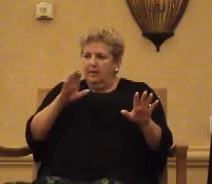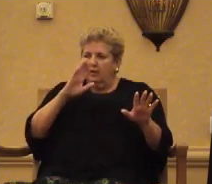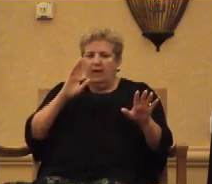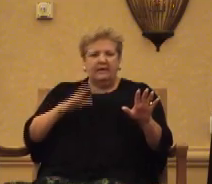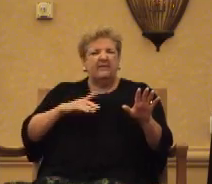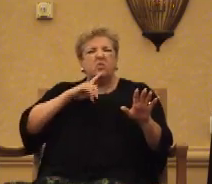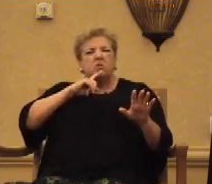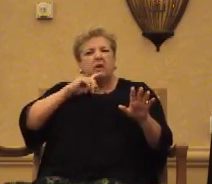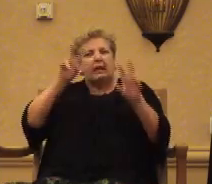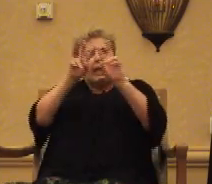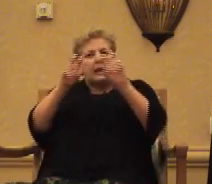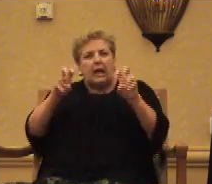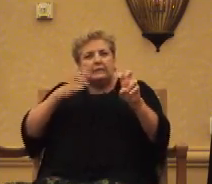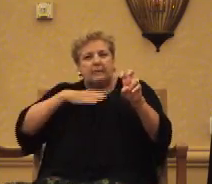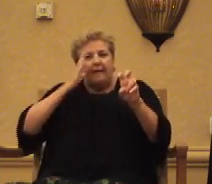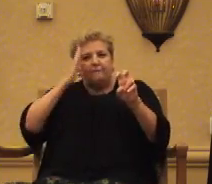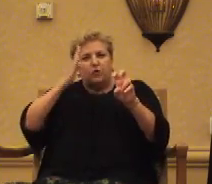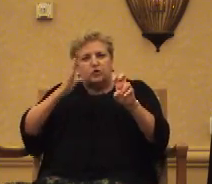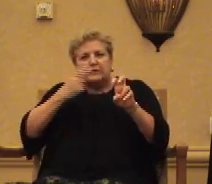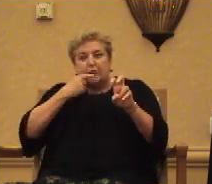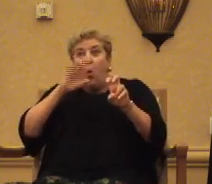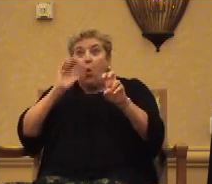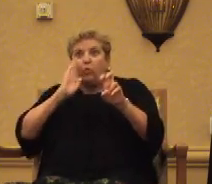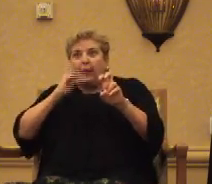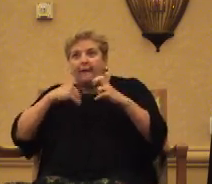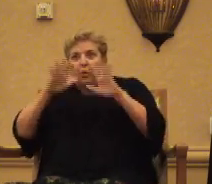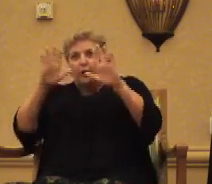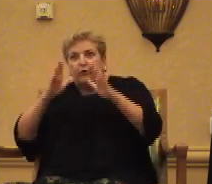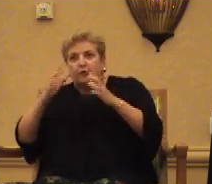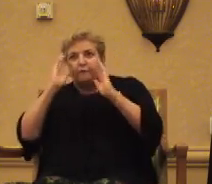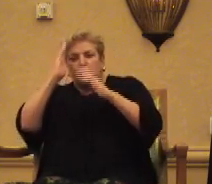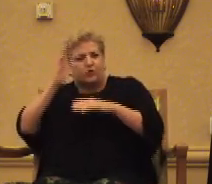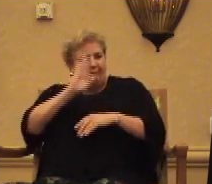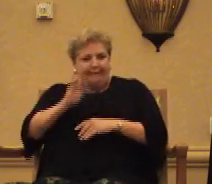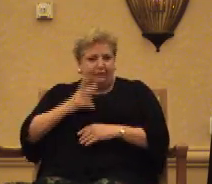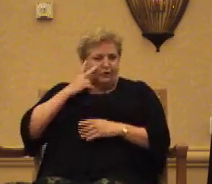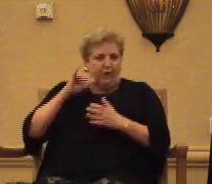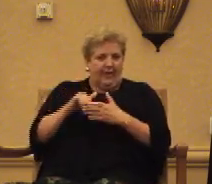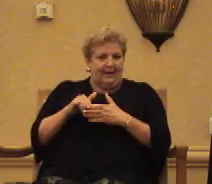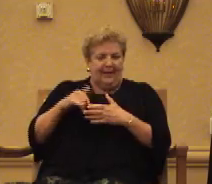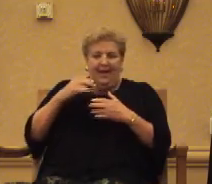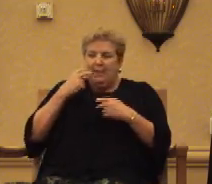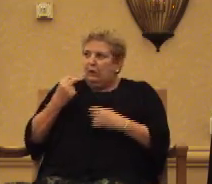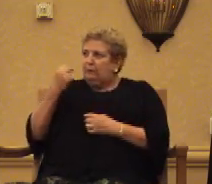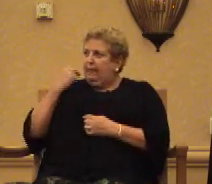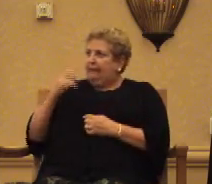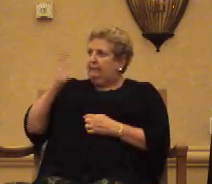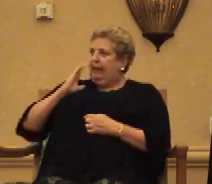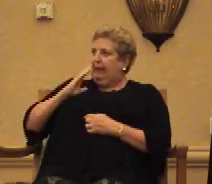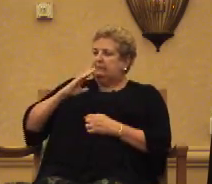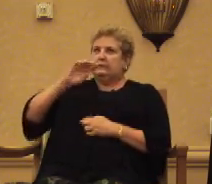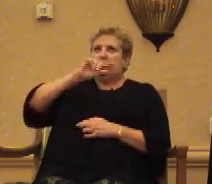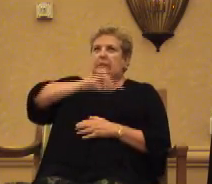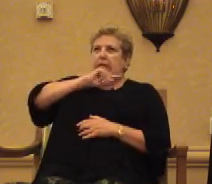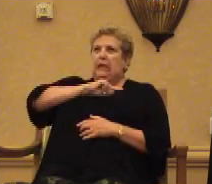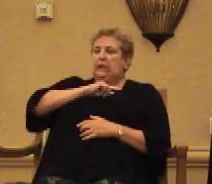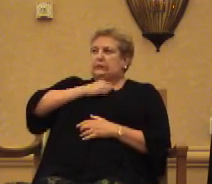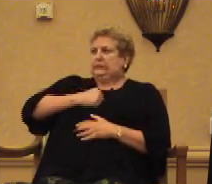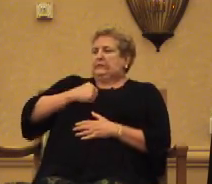where it looked good. And it's bleak looking in my past and all the guilt. I get my very life just kind of on me.